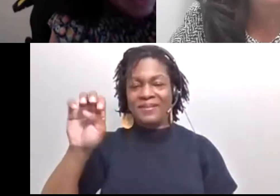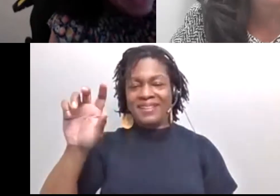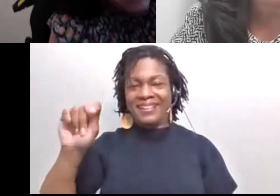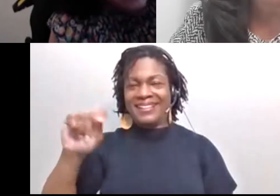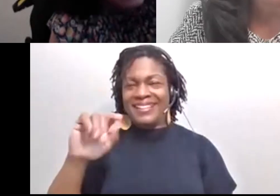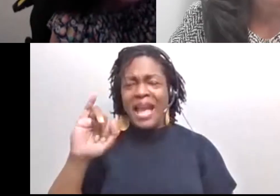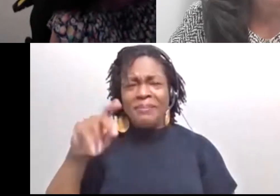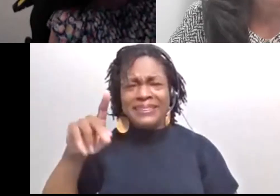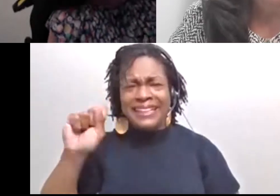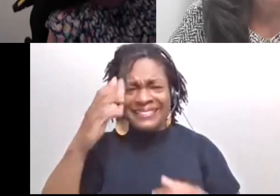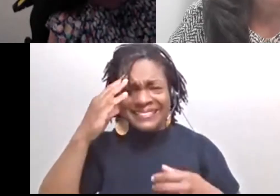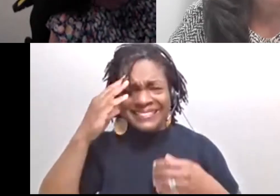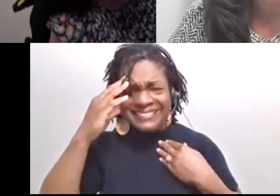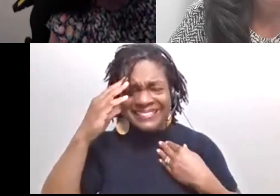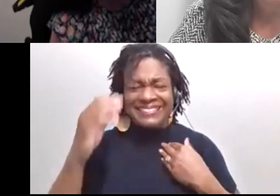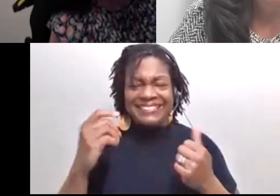me.